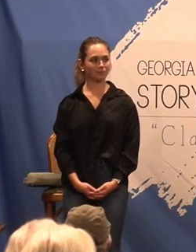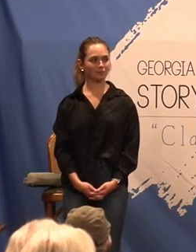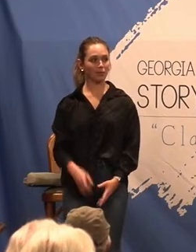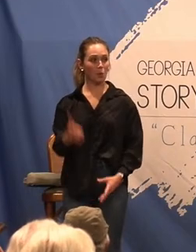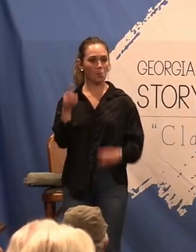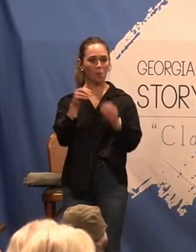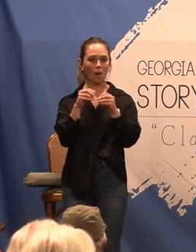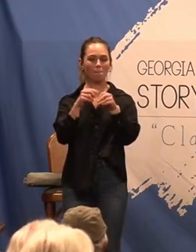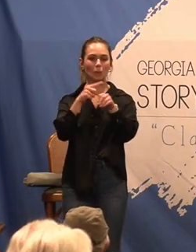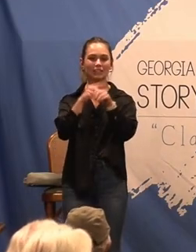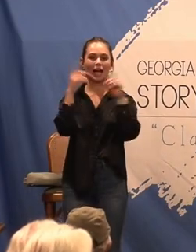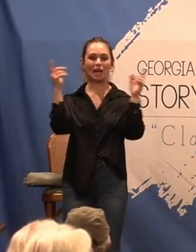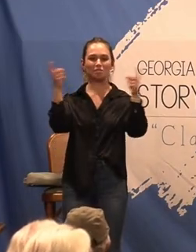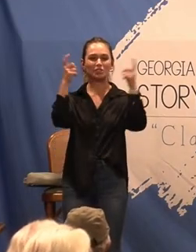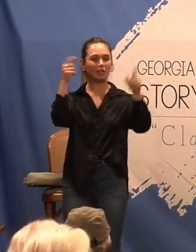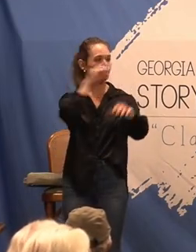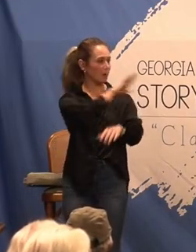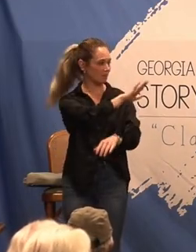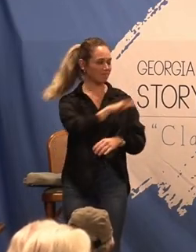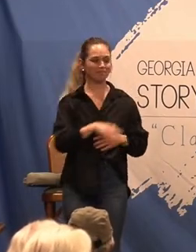One more time for Megan Hicks, please.